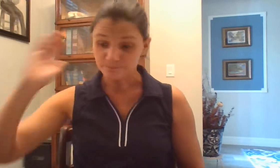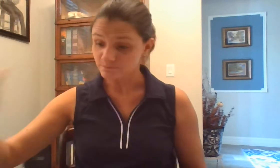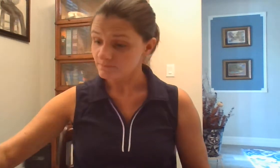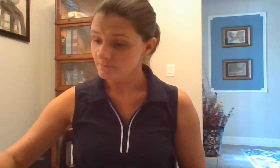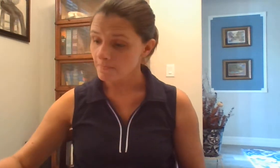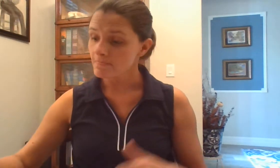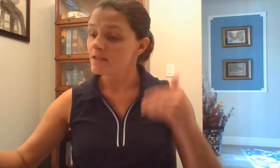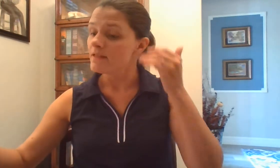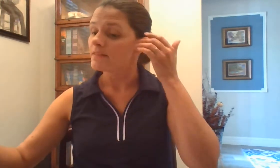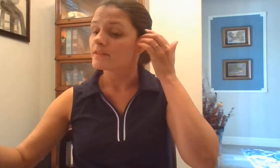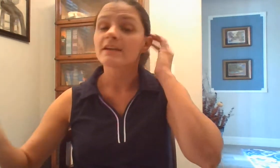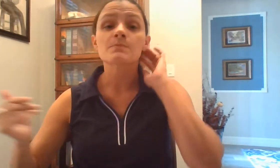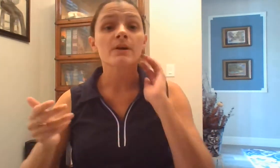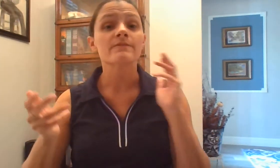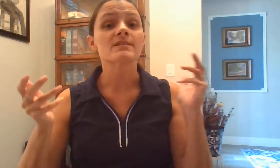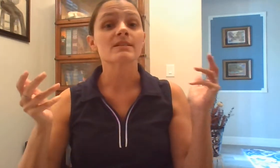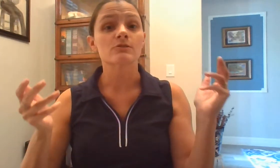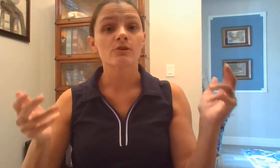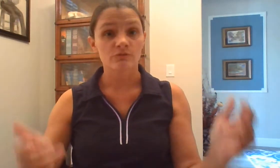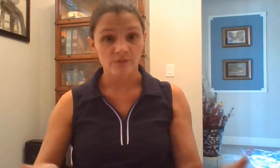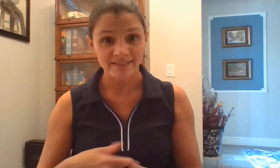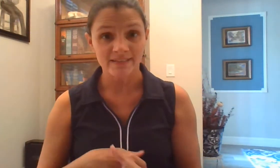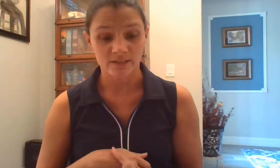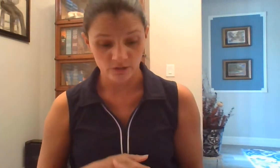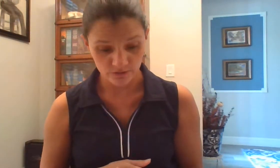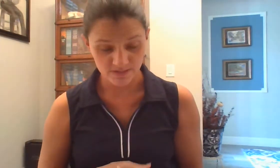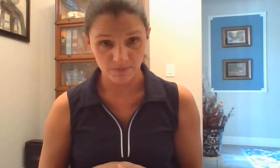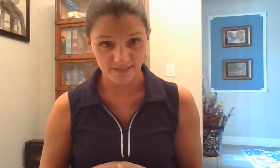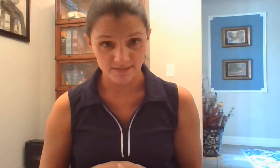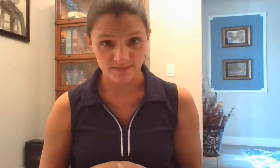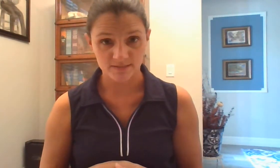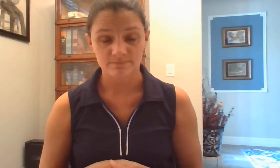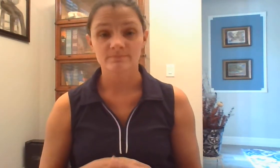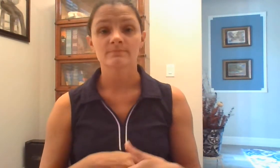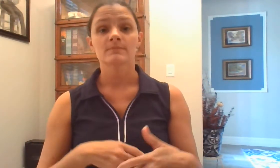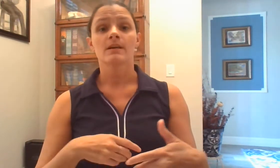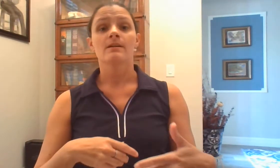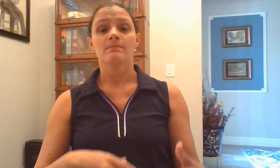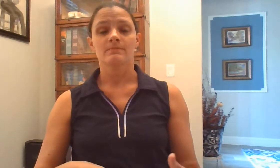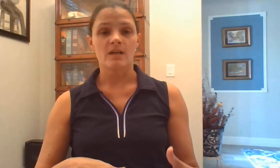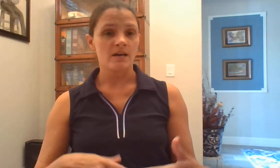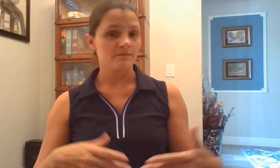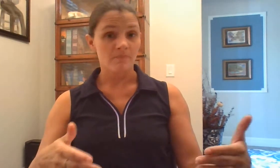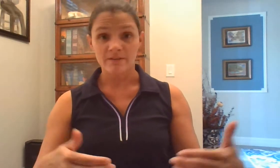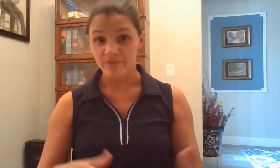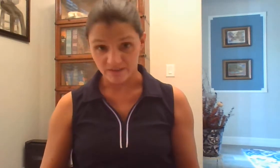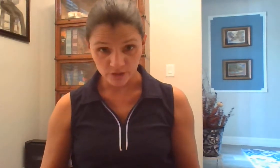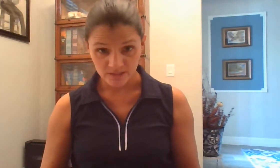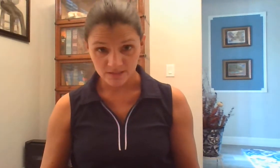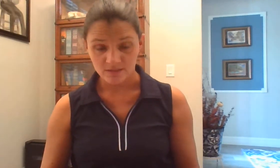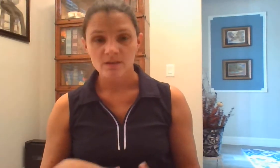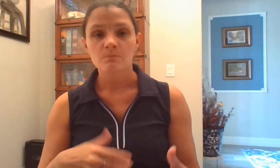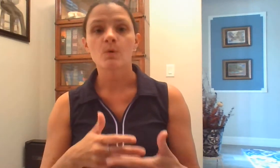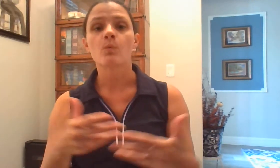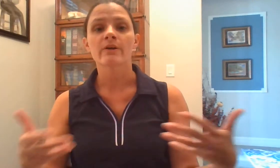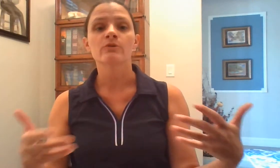Okay, the next part of this is ranking your siblings. Not my favorite, but where you